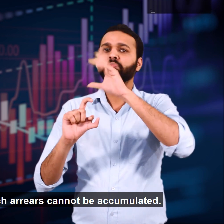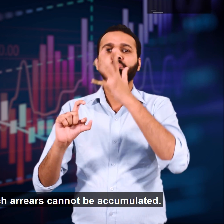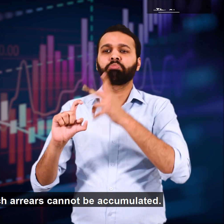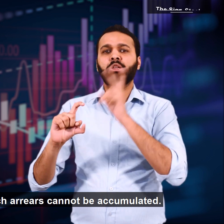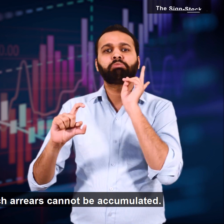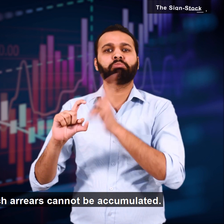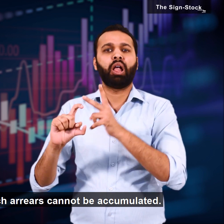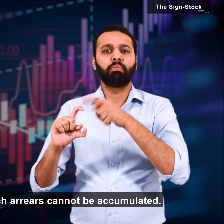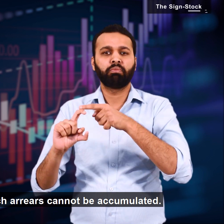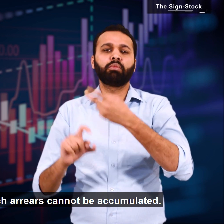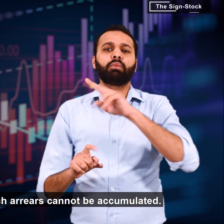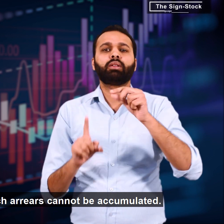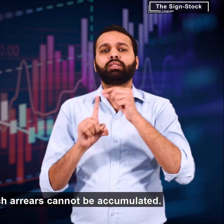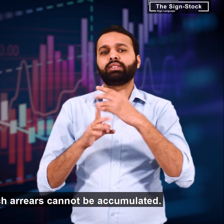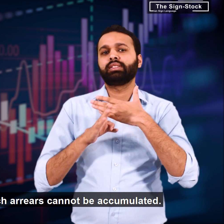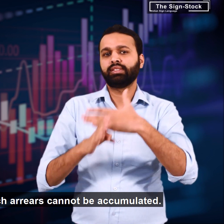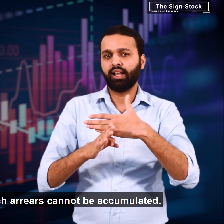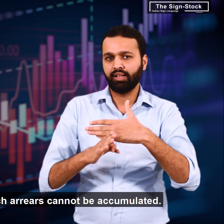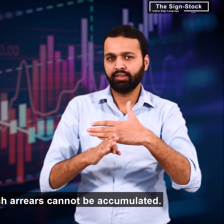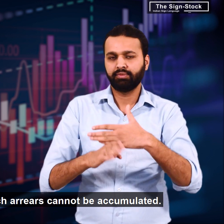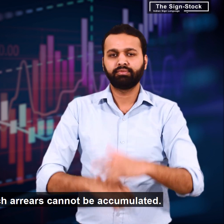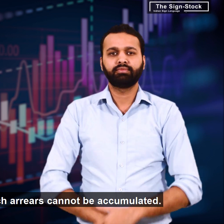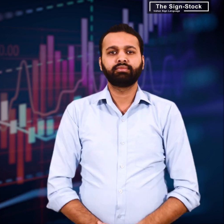in which arrears cannot be accumulated.